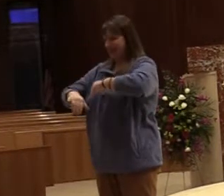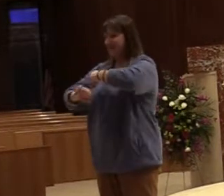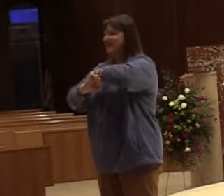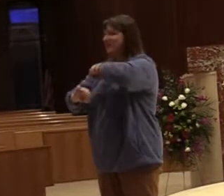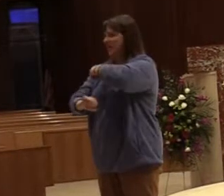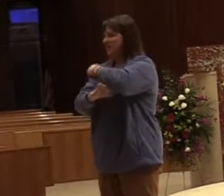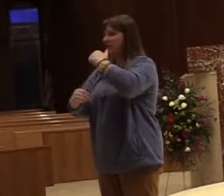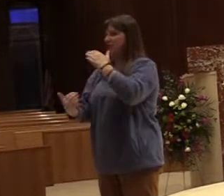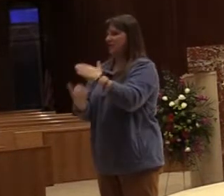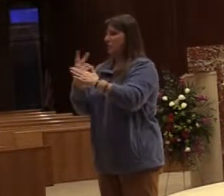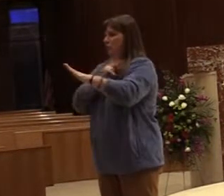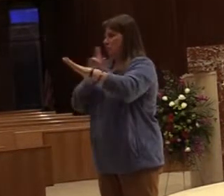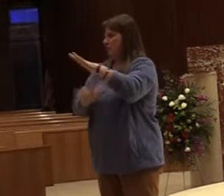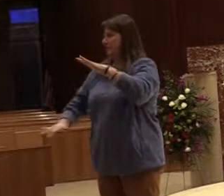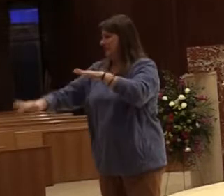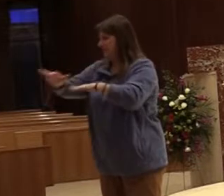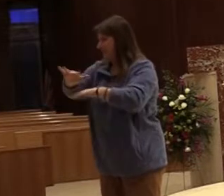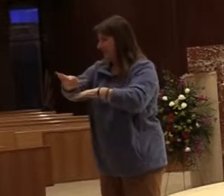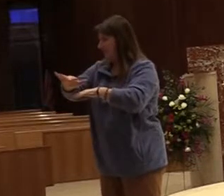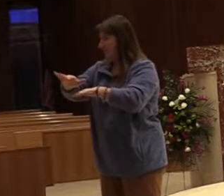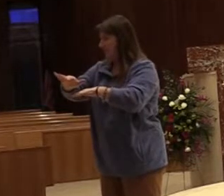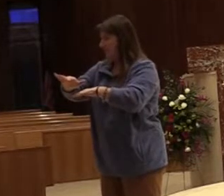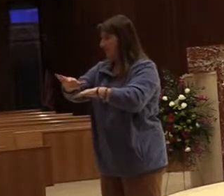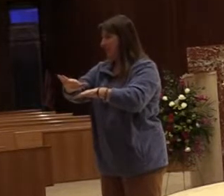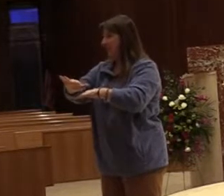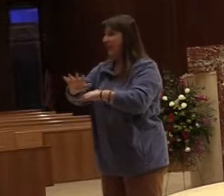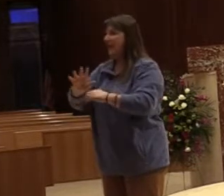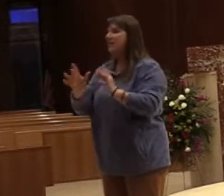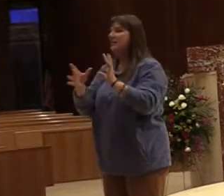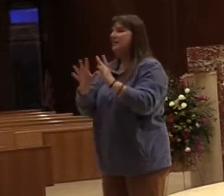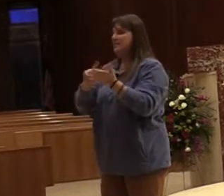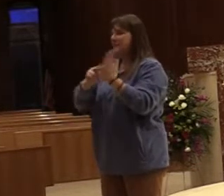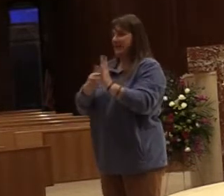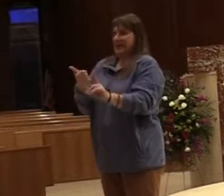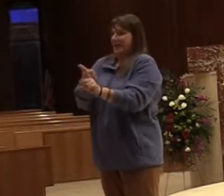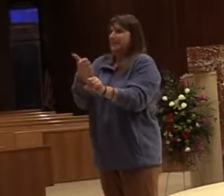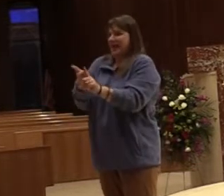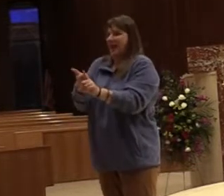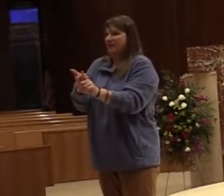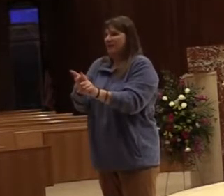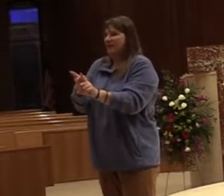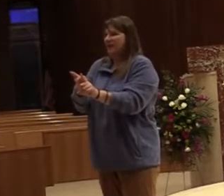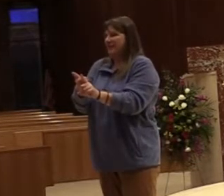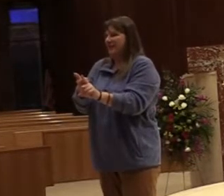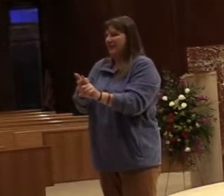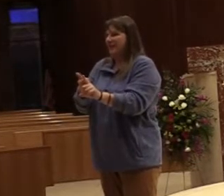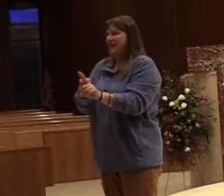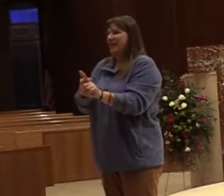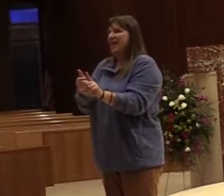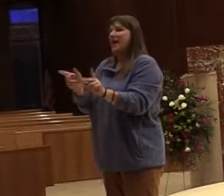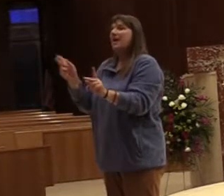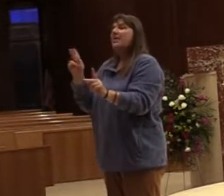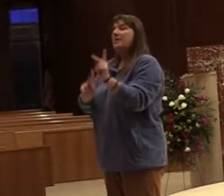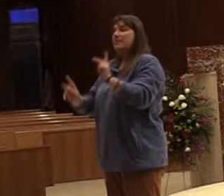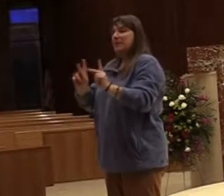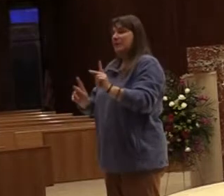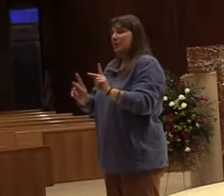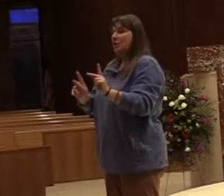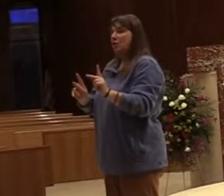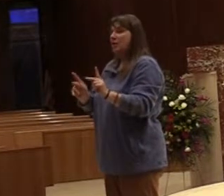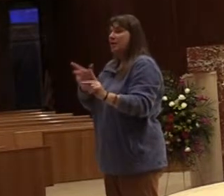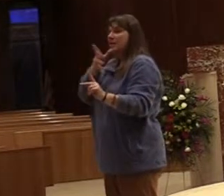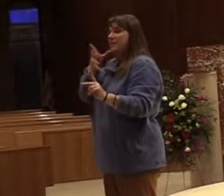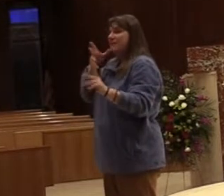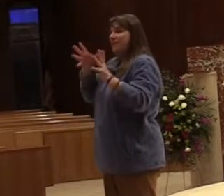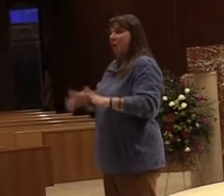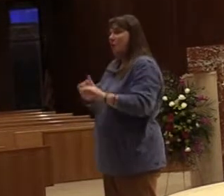Jesus Christ himself. And he's predicting here that he's going to be rejected by the tenants, by the tenant farmers of the